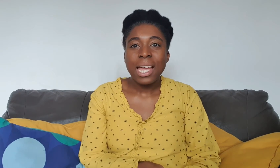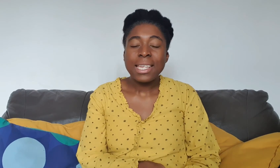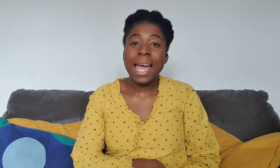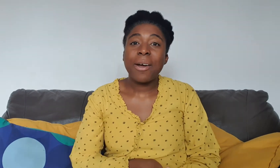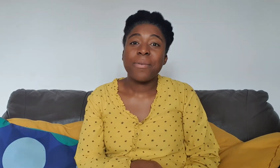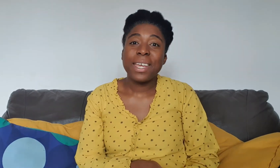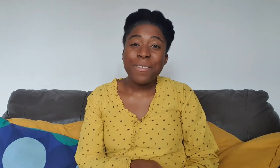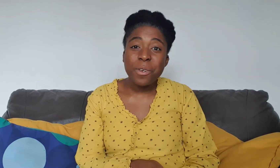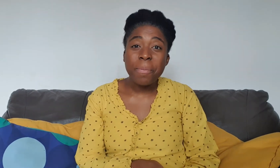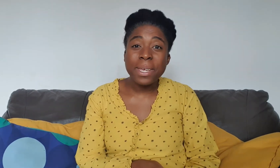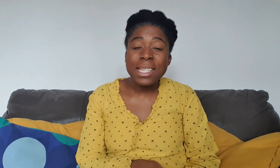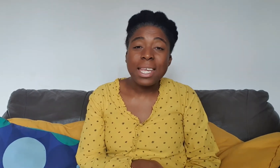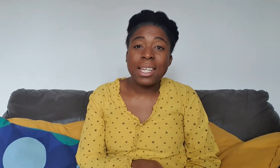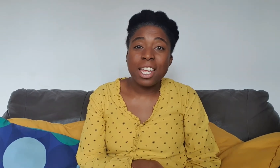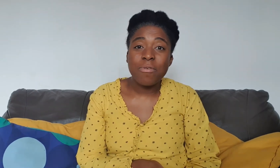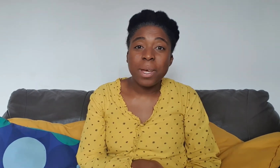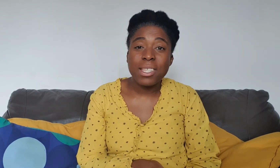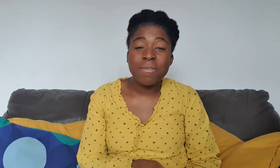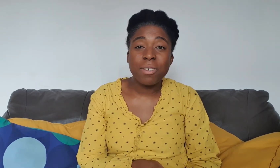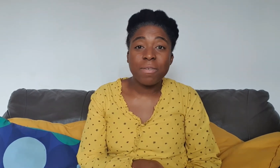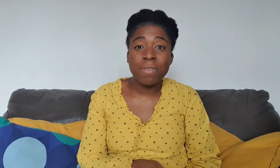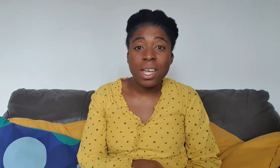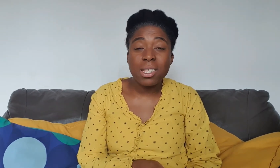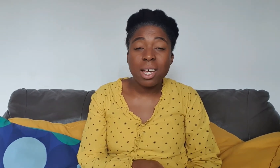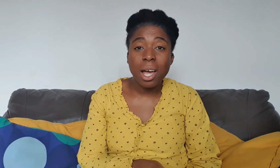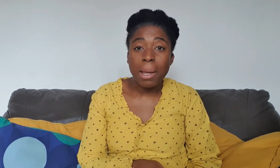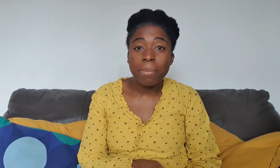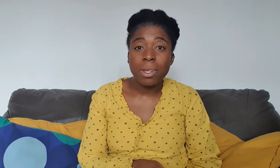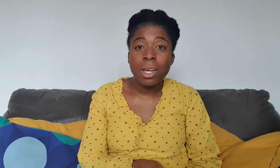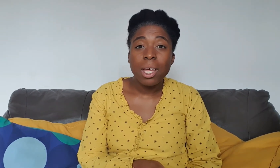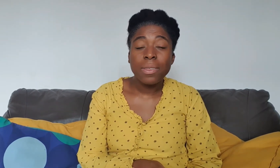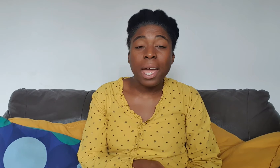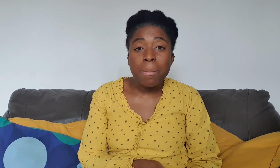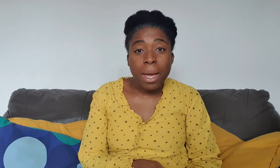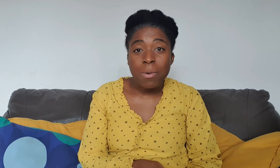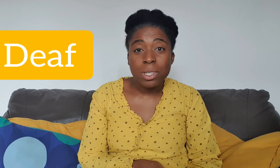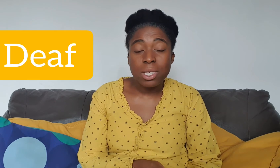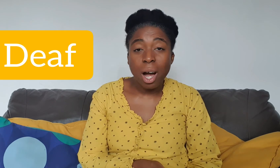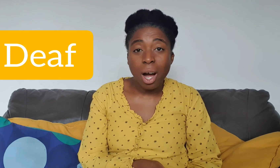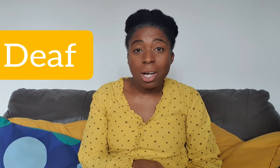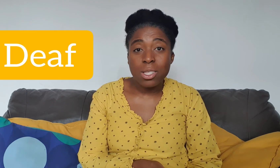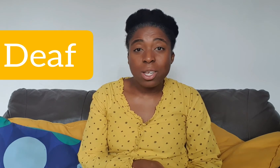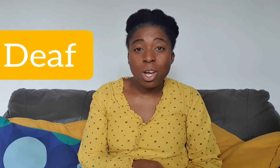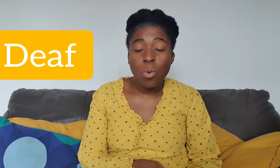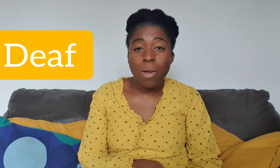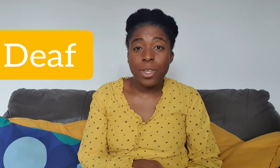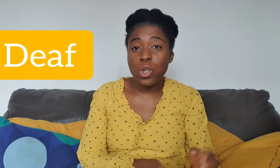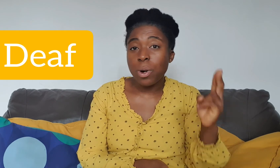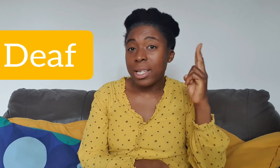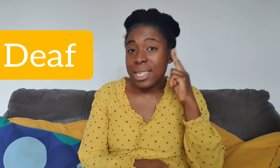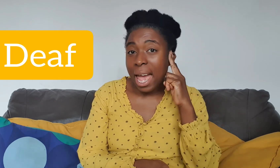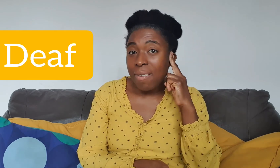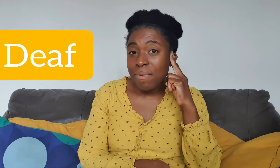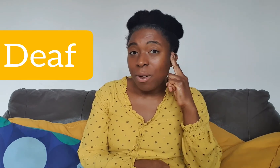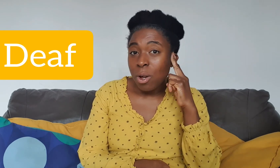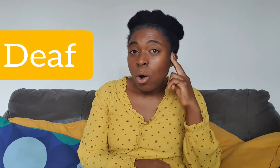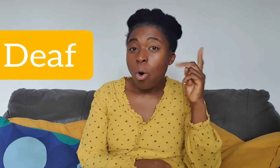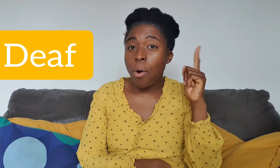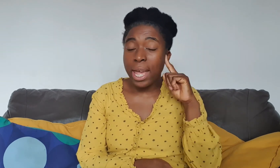Now, if you're meeting a deaf person for the first time, they may want to ask whether you are deaf or